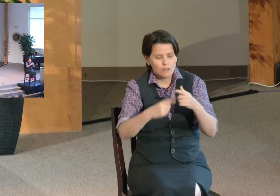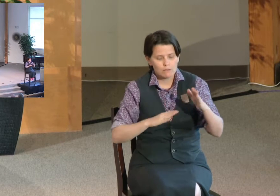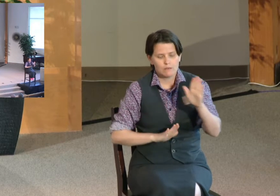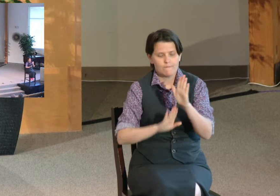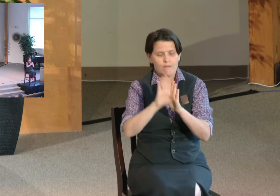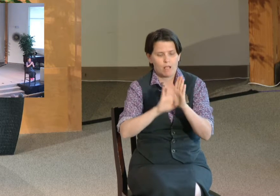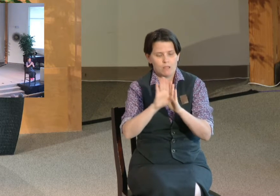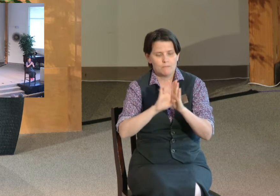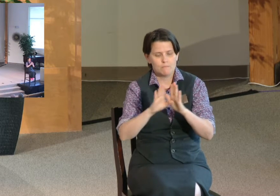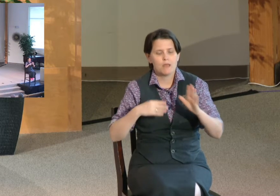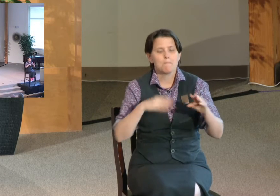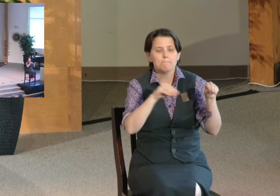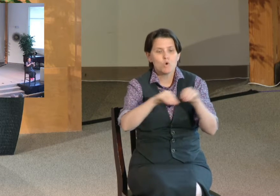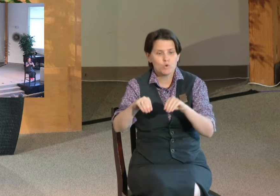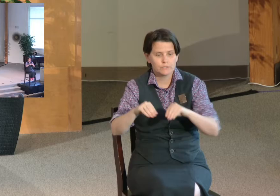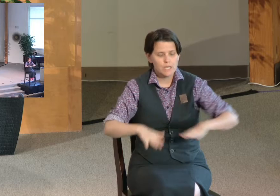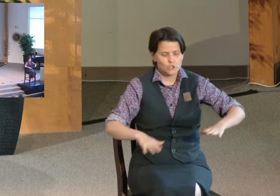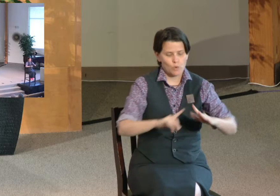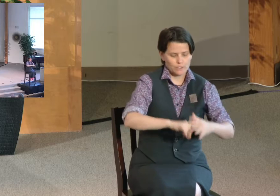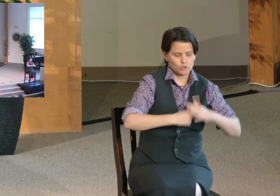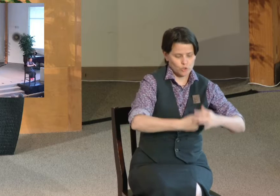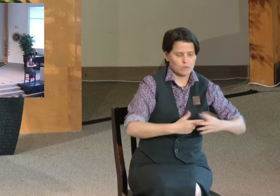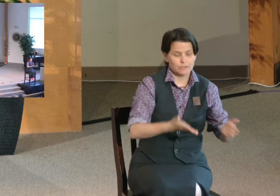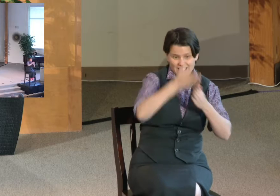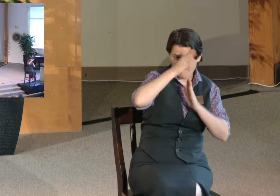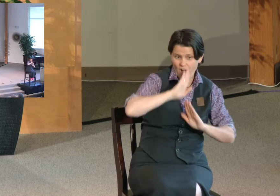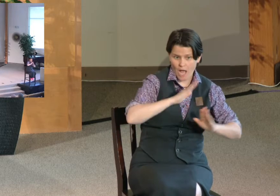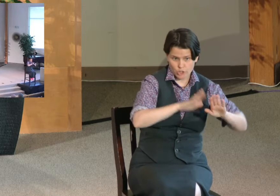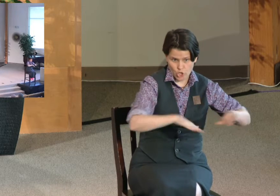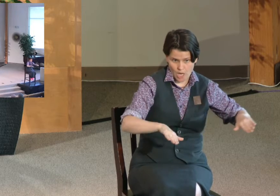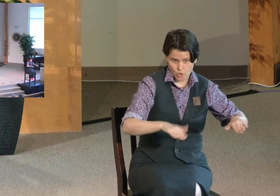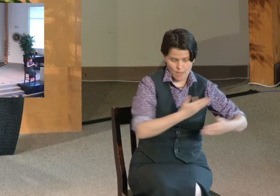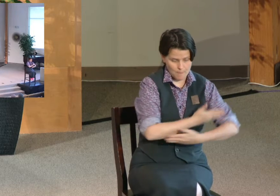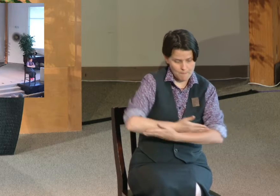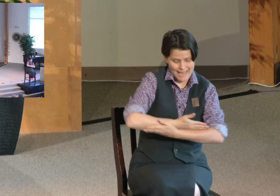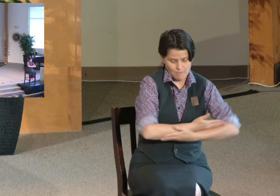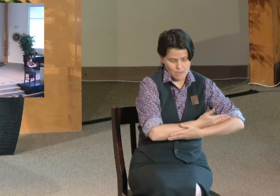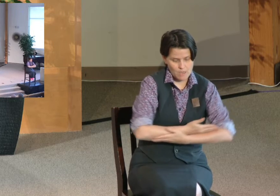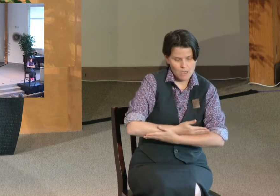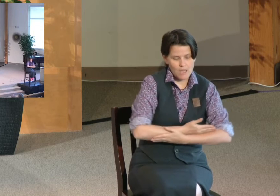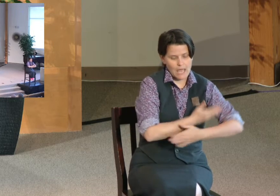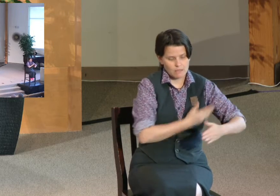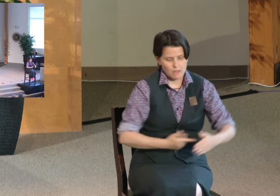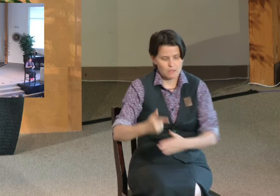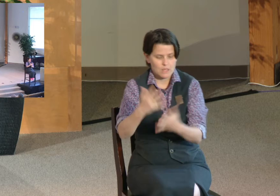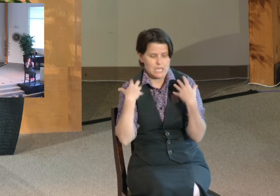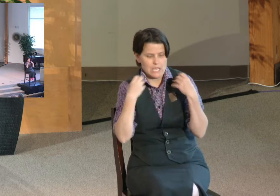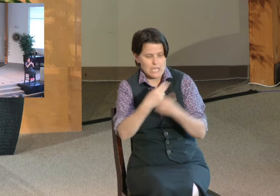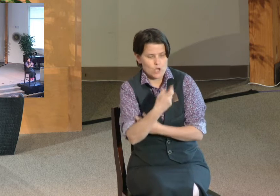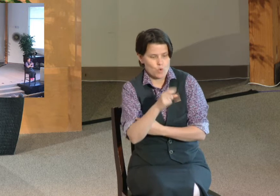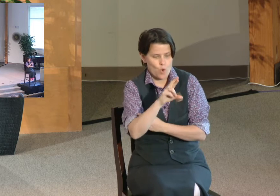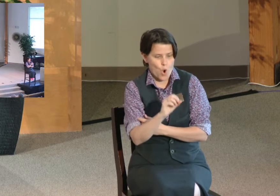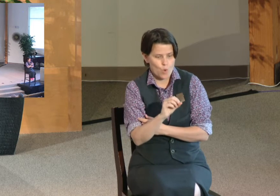baby, skips over the hero, but it goes right then into the Oedipal complex there, the Oedipal child,